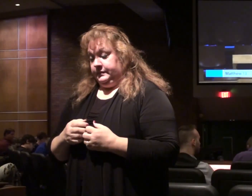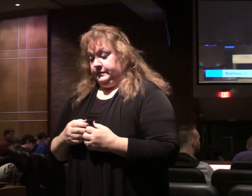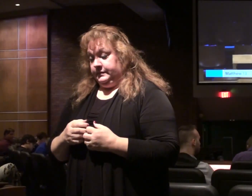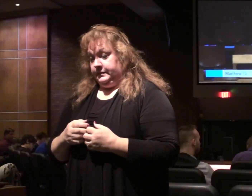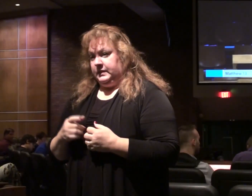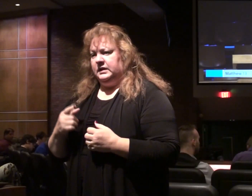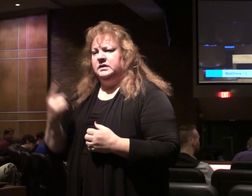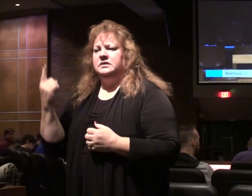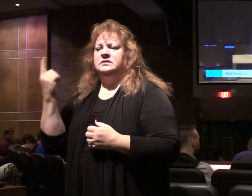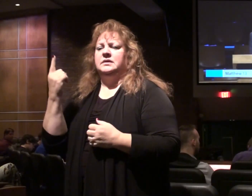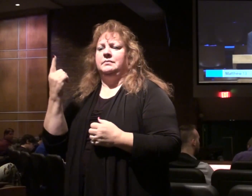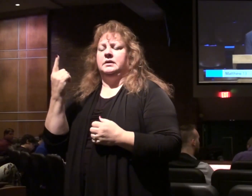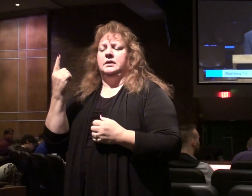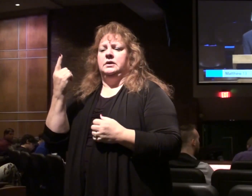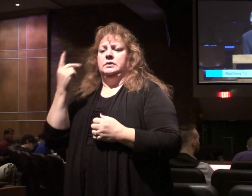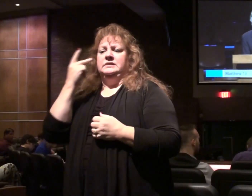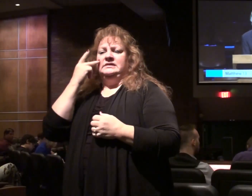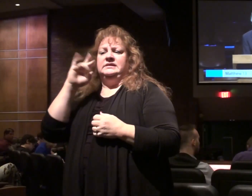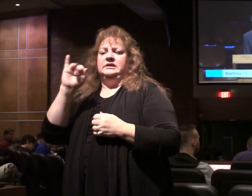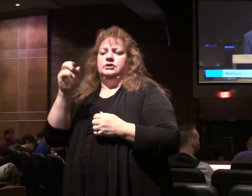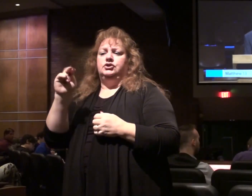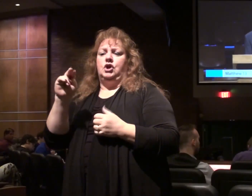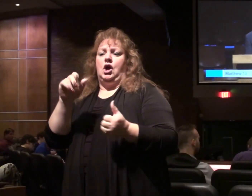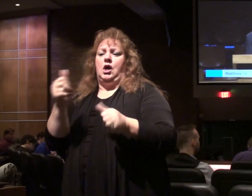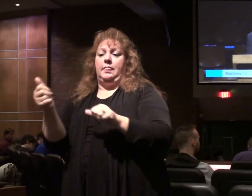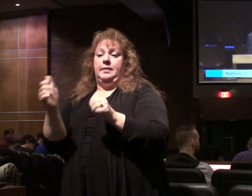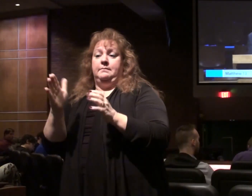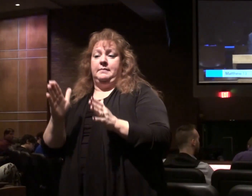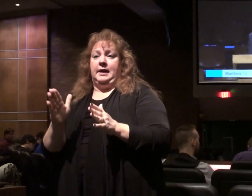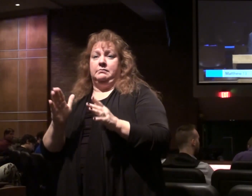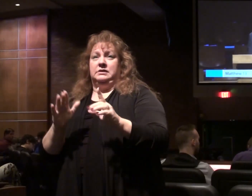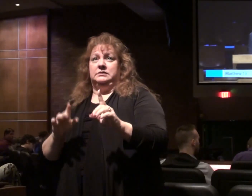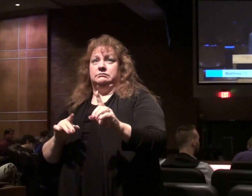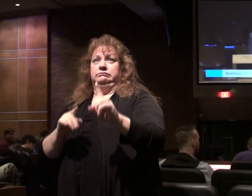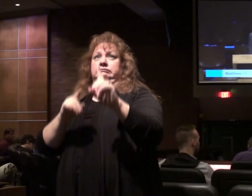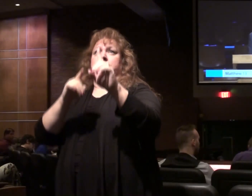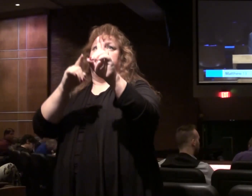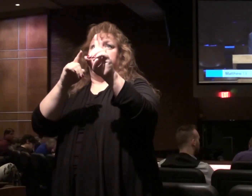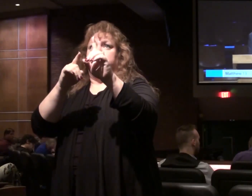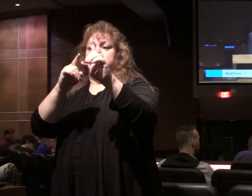you had something of the ministry of John the Baptist come to its climax.